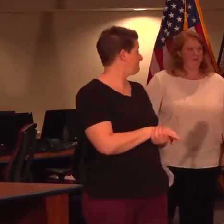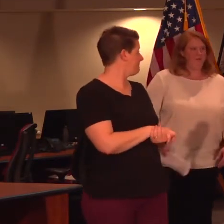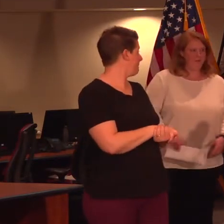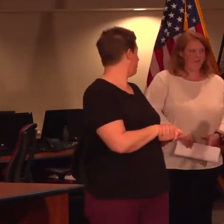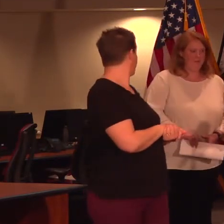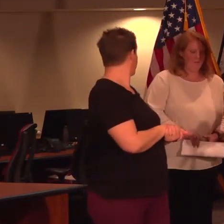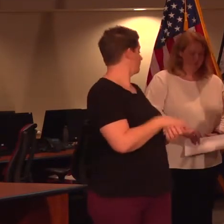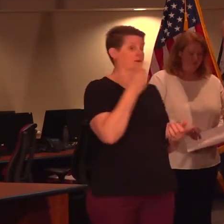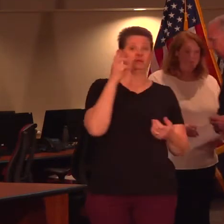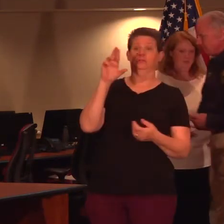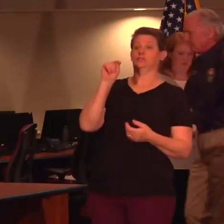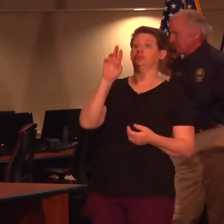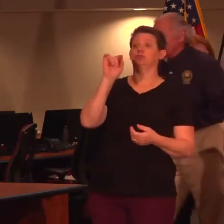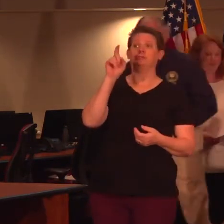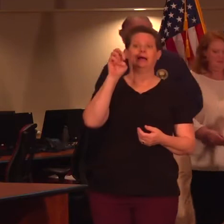Traxler.